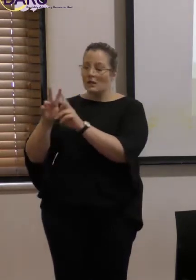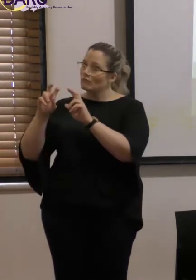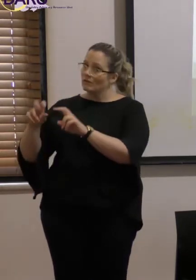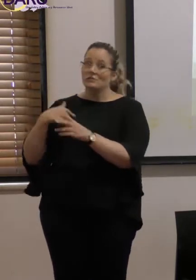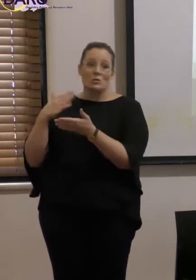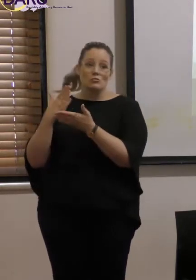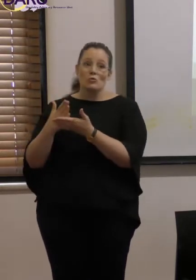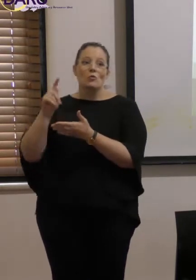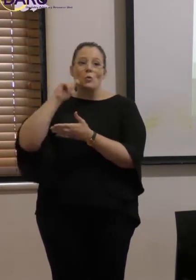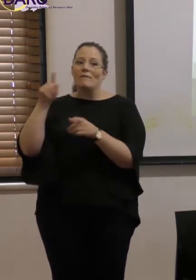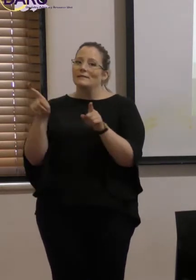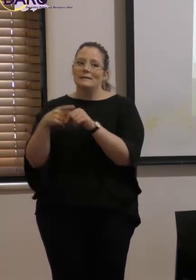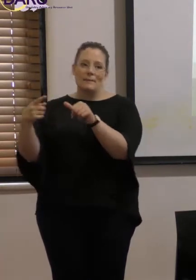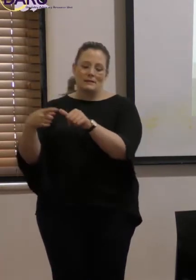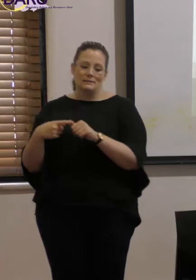they'll come back the same.